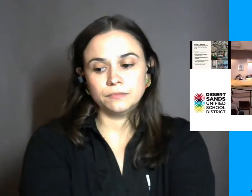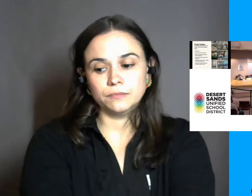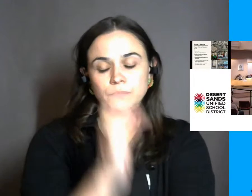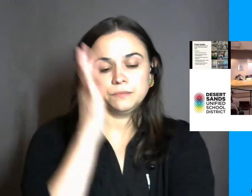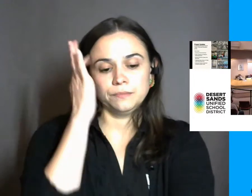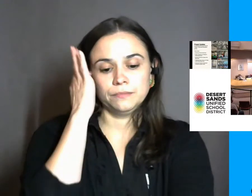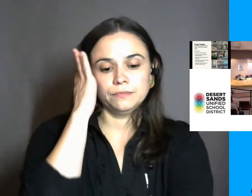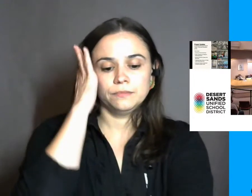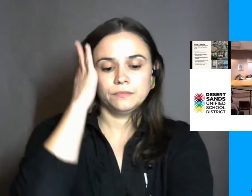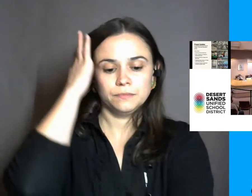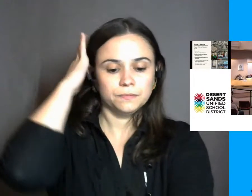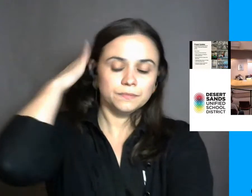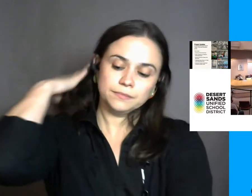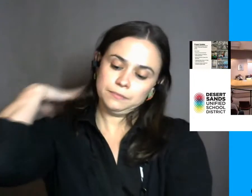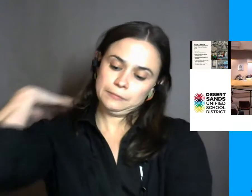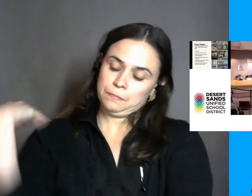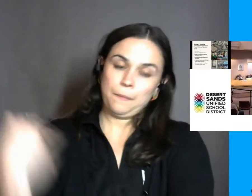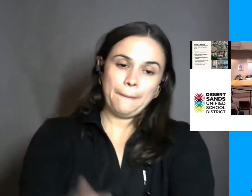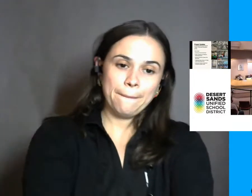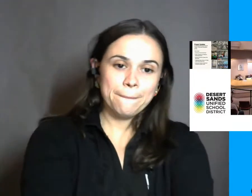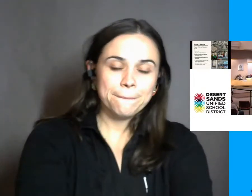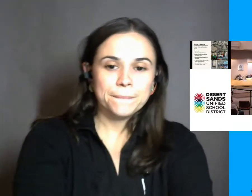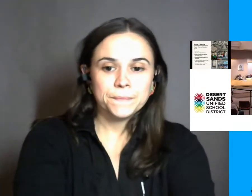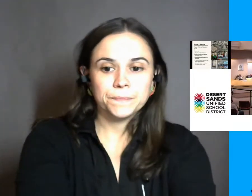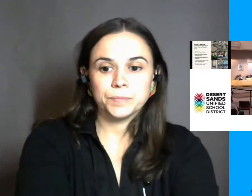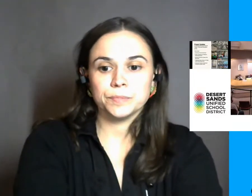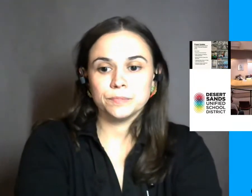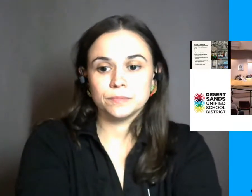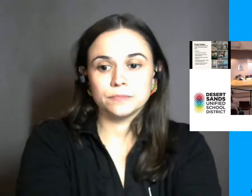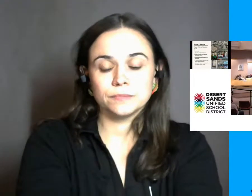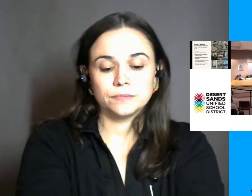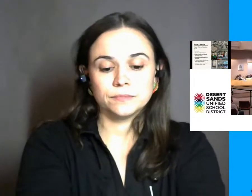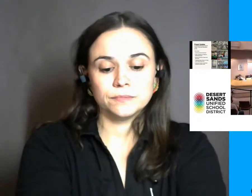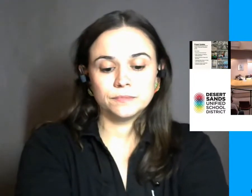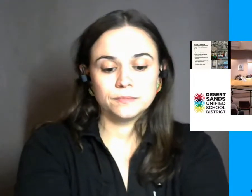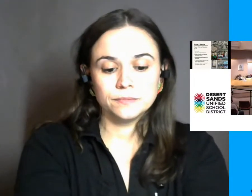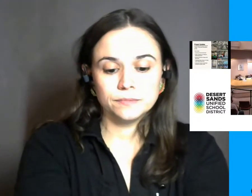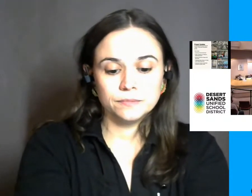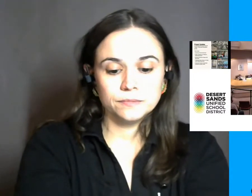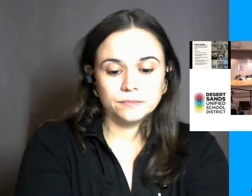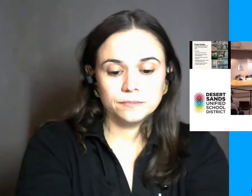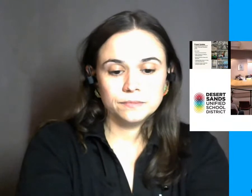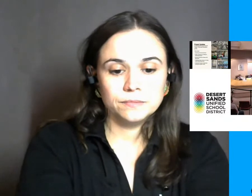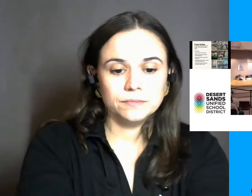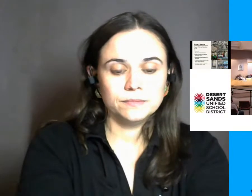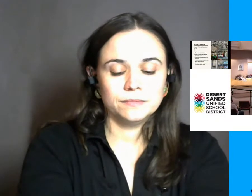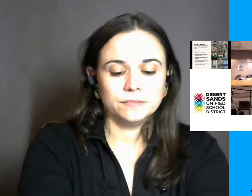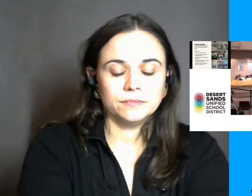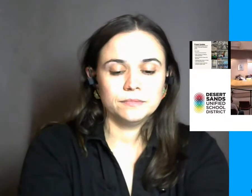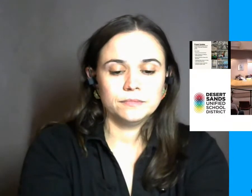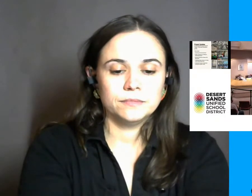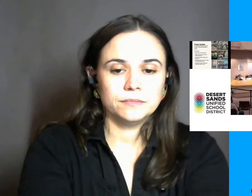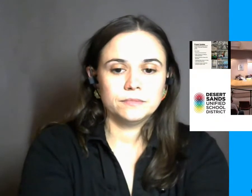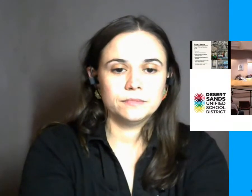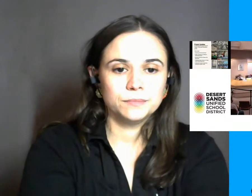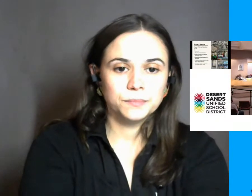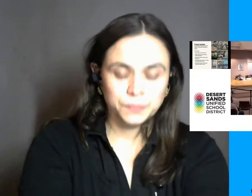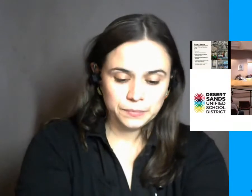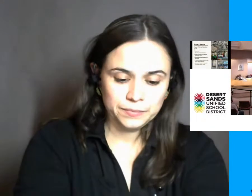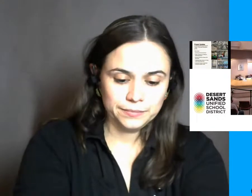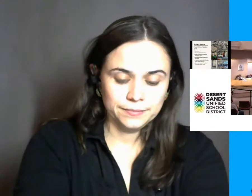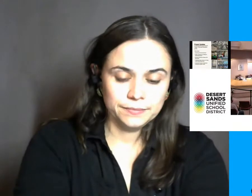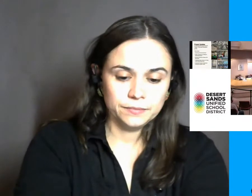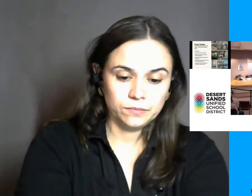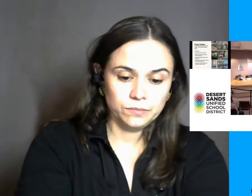at Eisenhower Community Education Center, and how do we develop that and how do we move that forward? And so we're just in the kind of